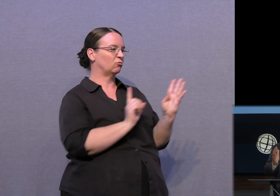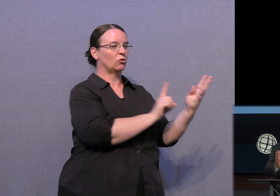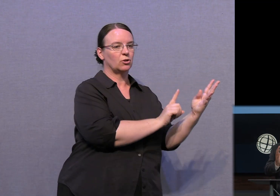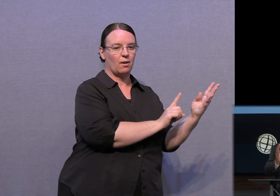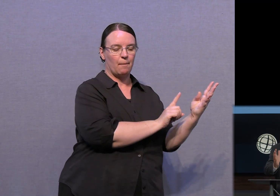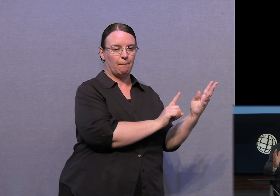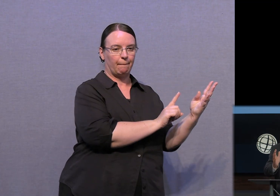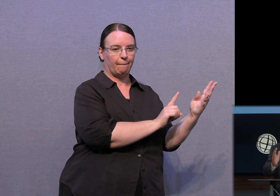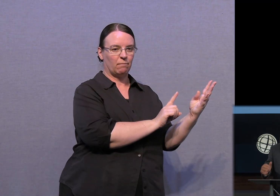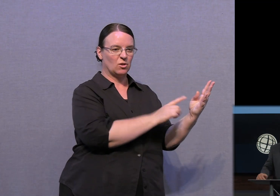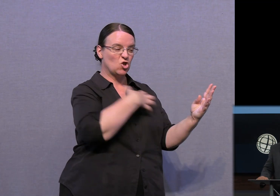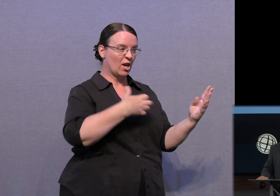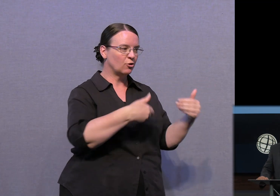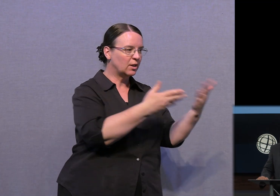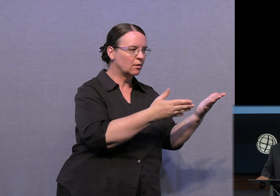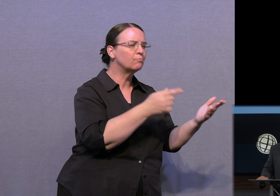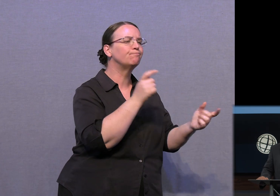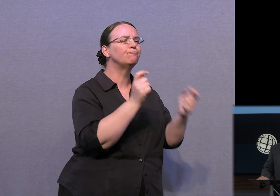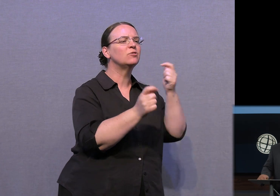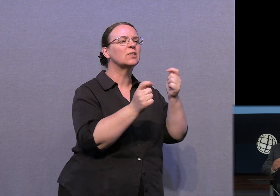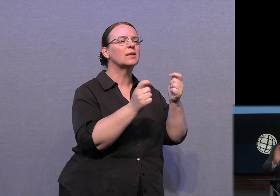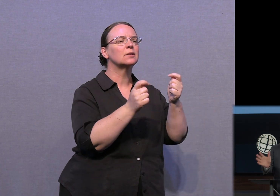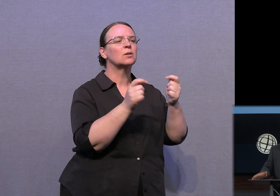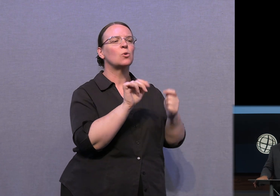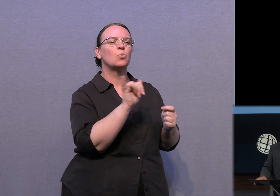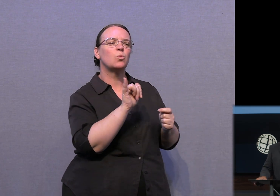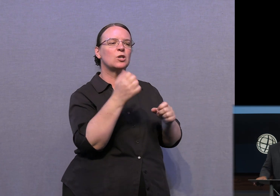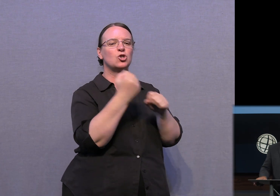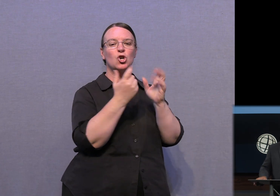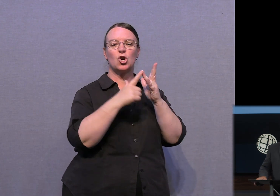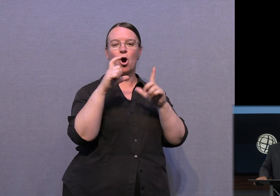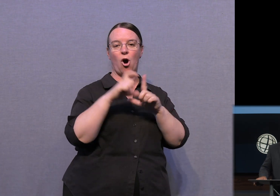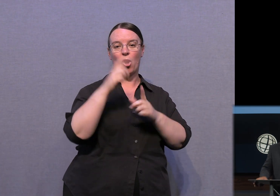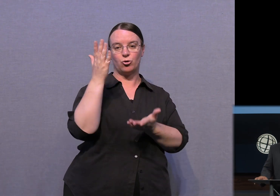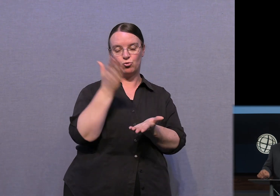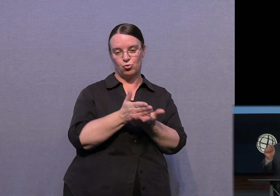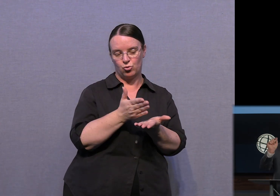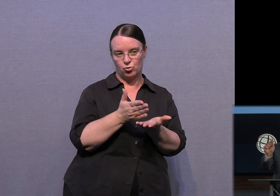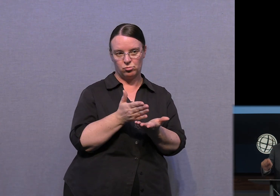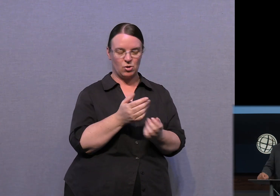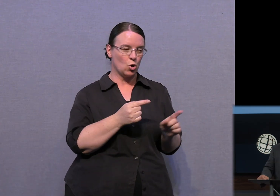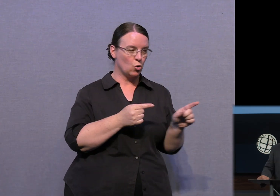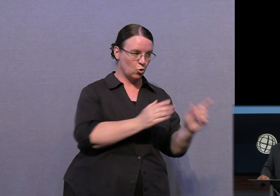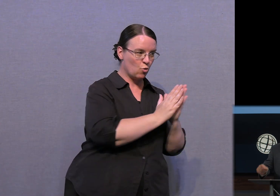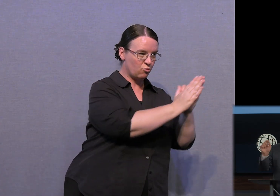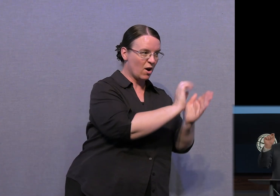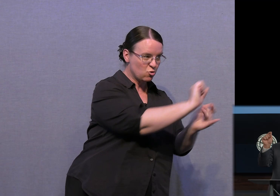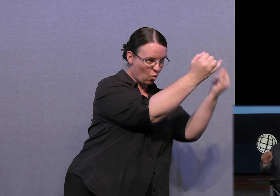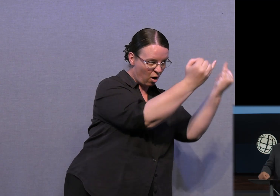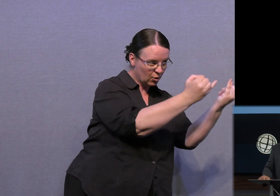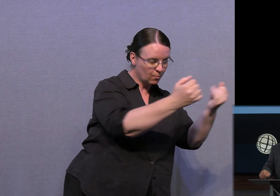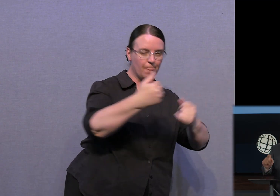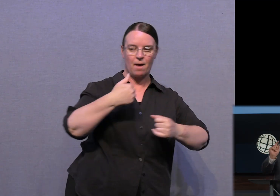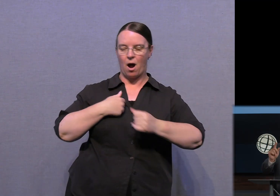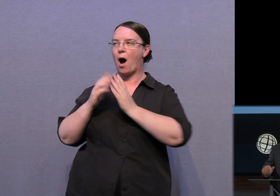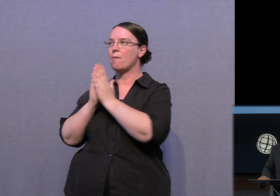he said, let's test to see who is the true God. Let's pray to our respective gods, and the God who truly answers with fire